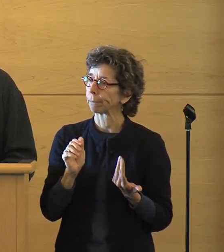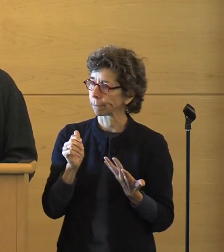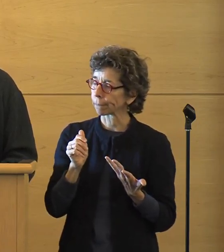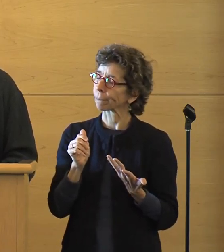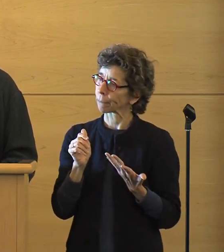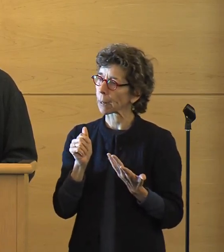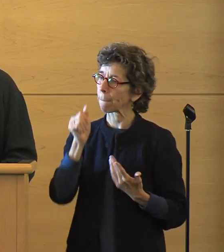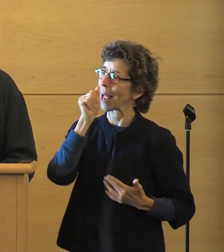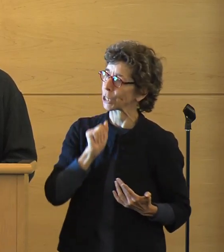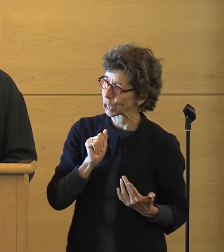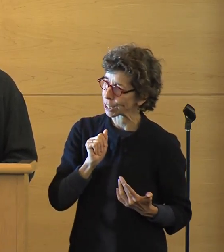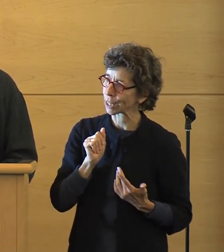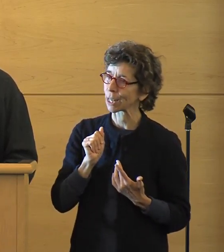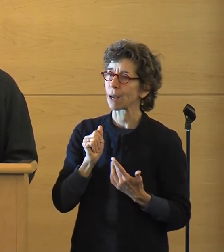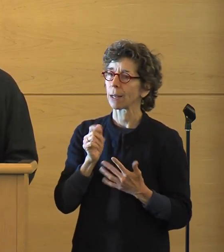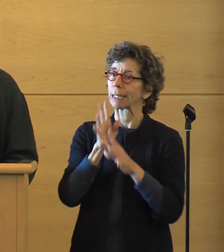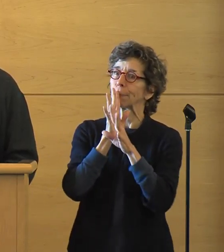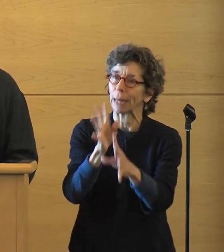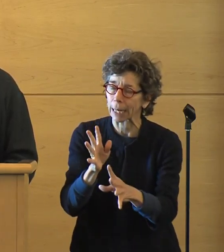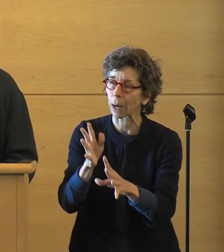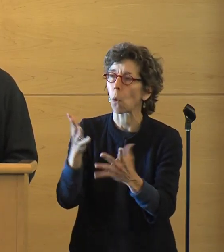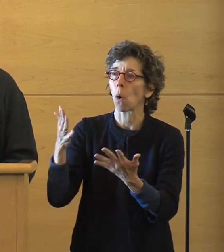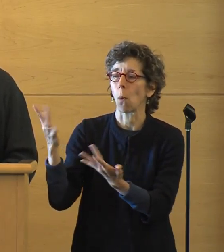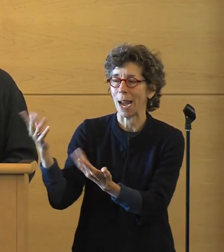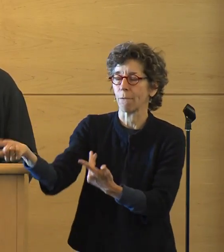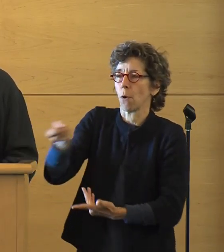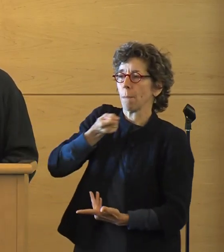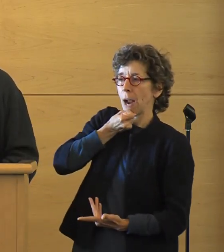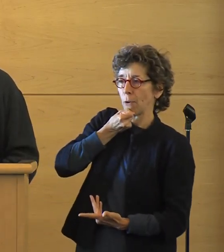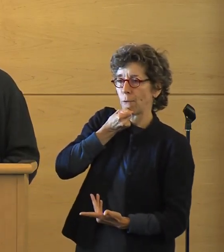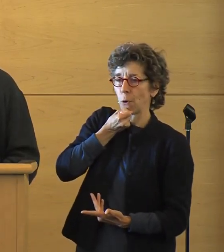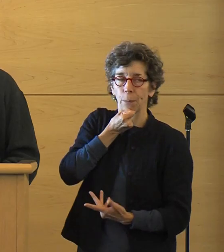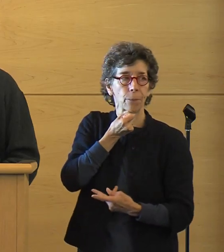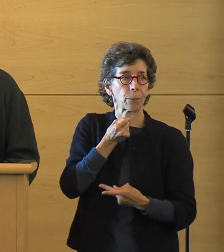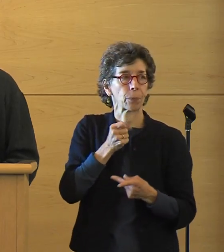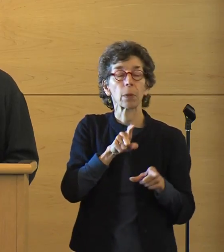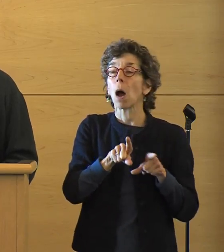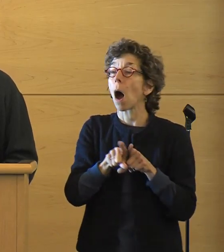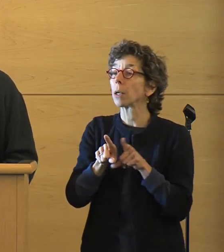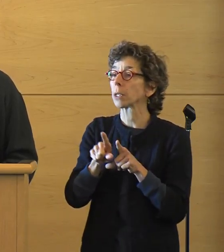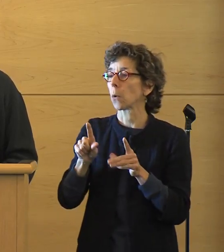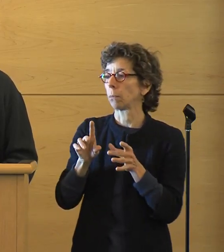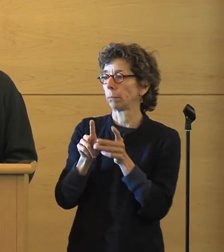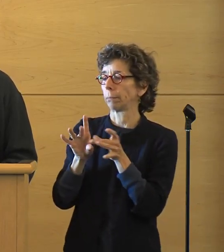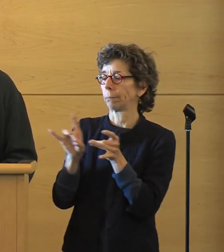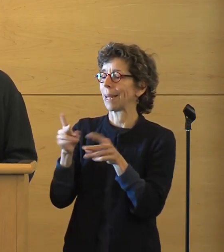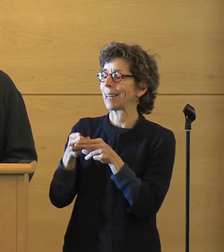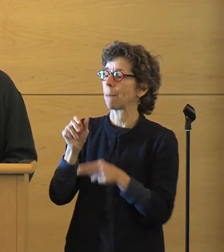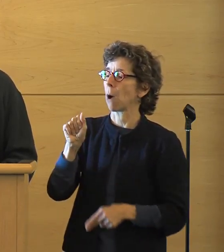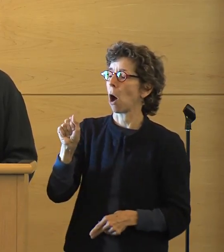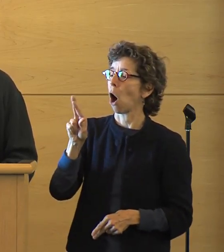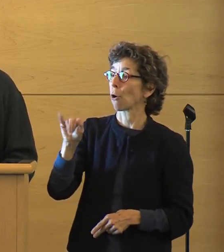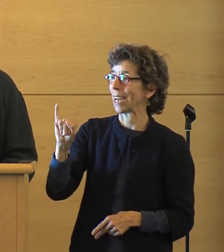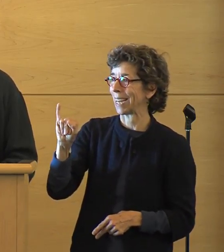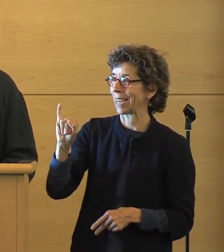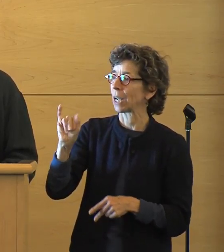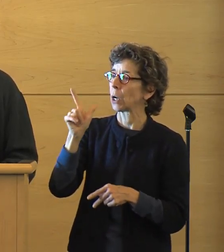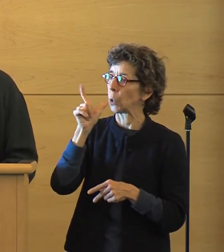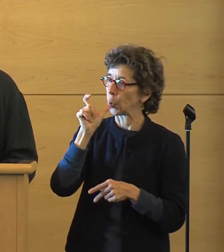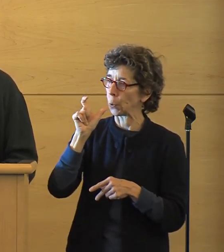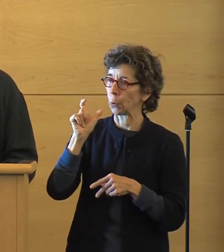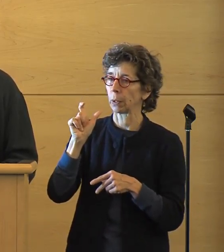you'll see that the presentation had microphone access all the way around. And I really appreciate each of